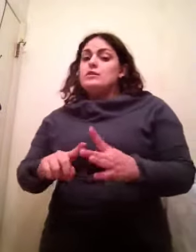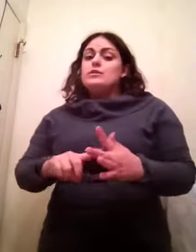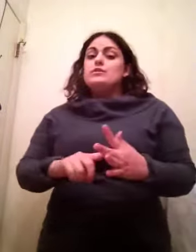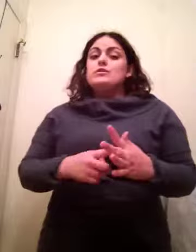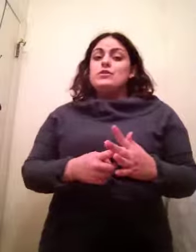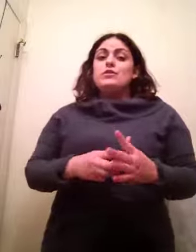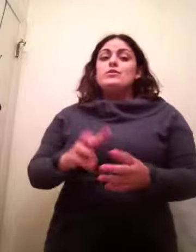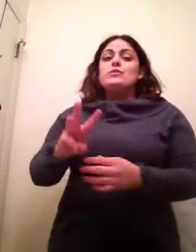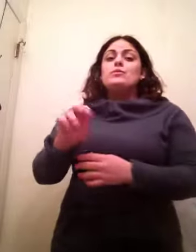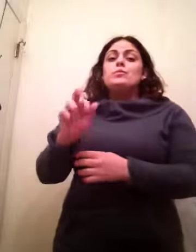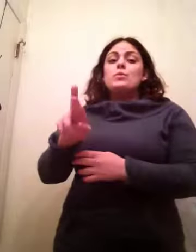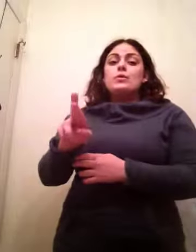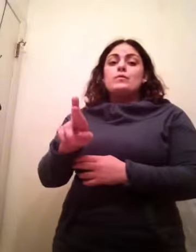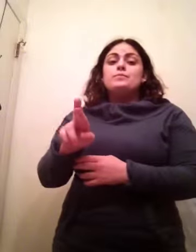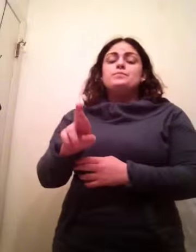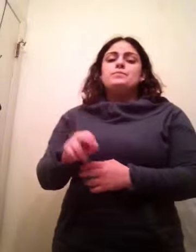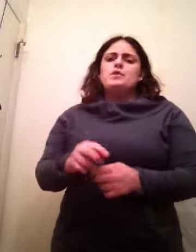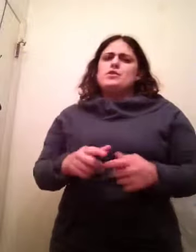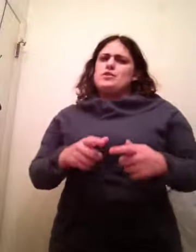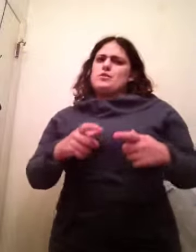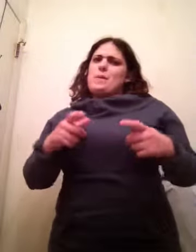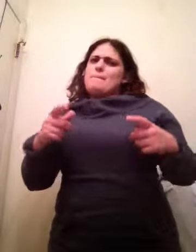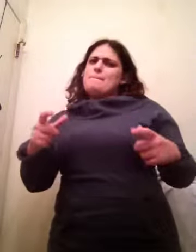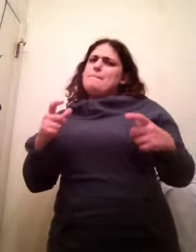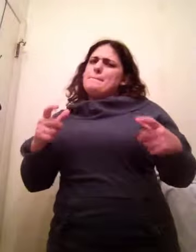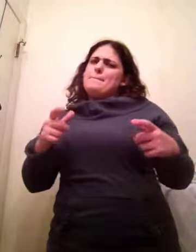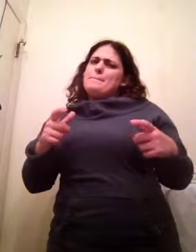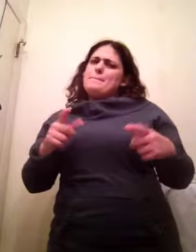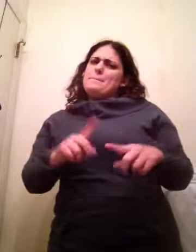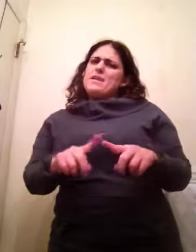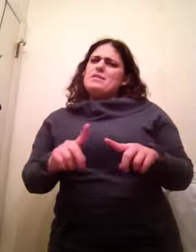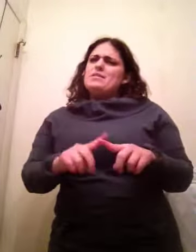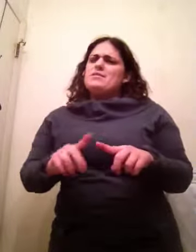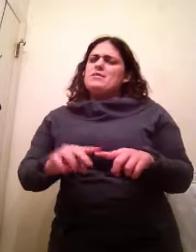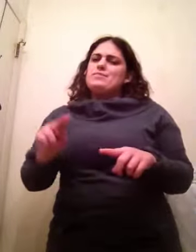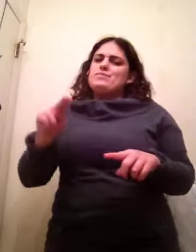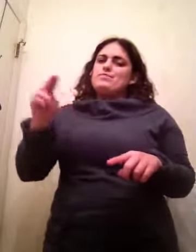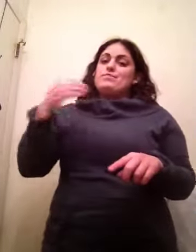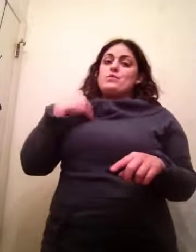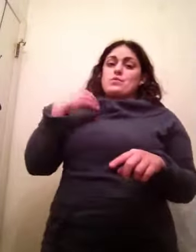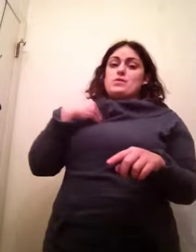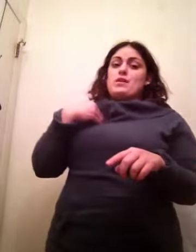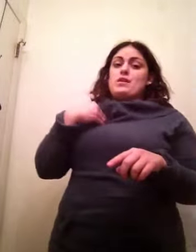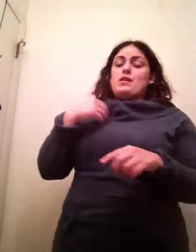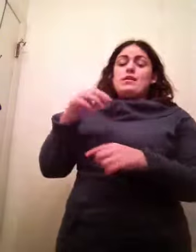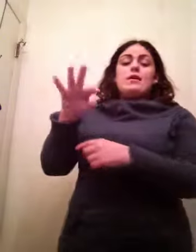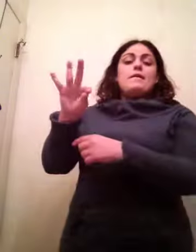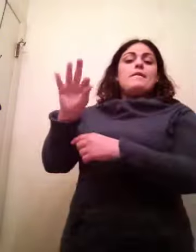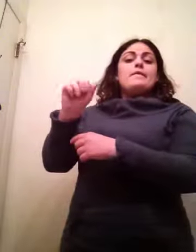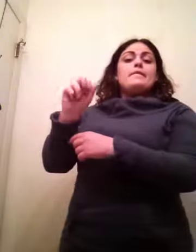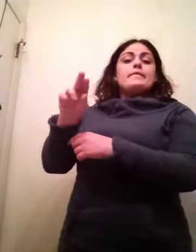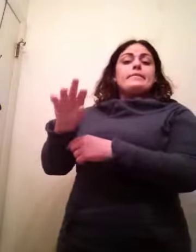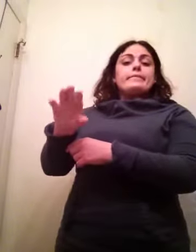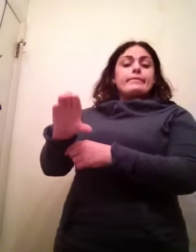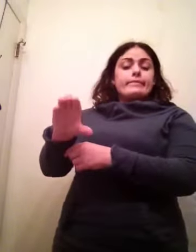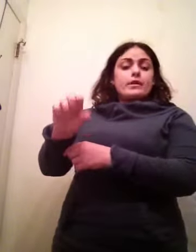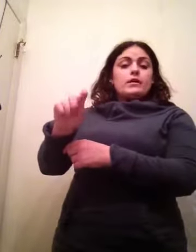North had factories and lots of immigrants that came and worked in those factories, worked in those cities. Who ran